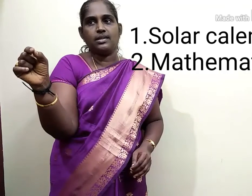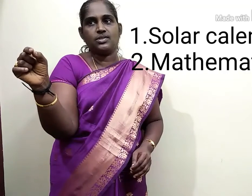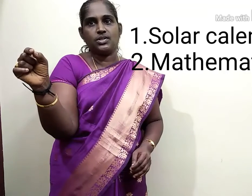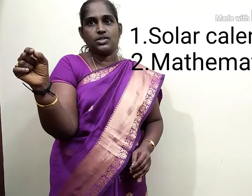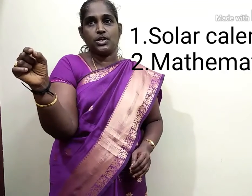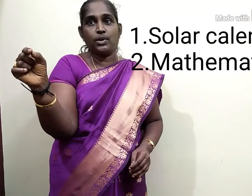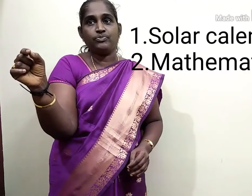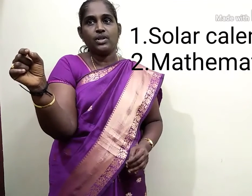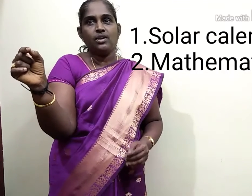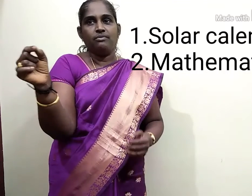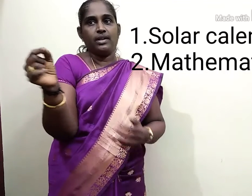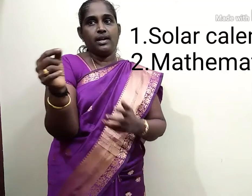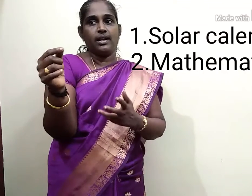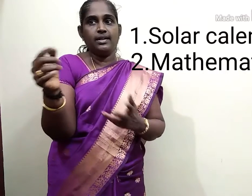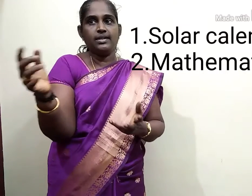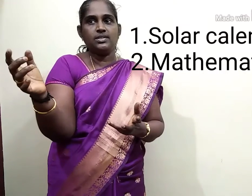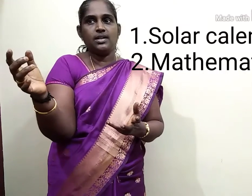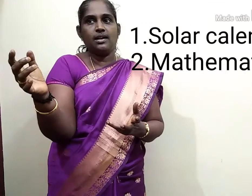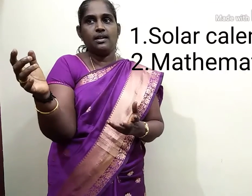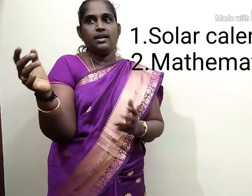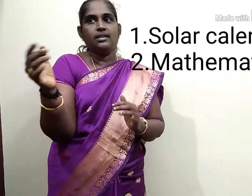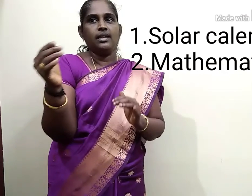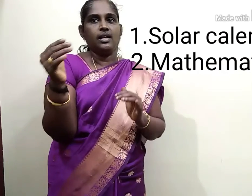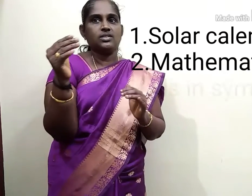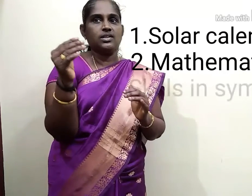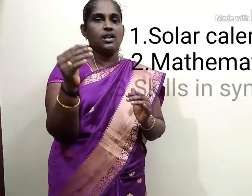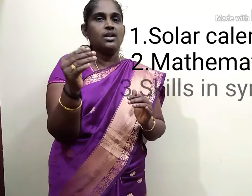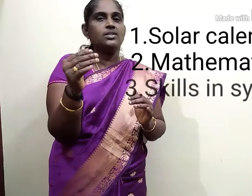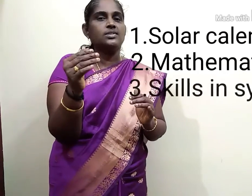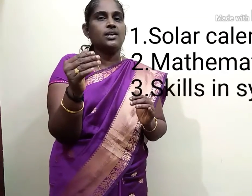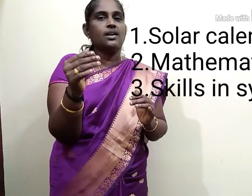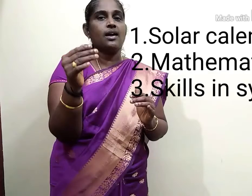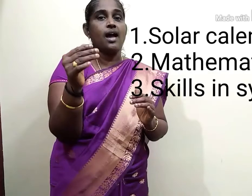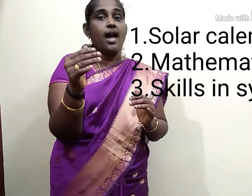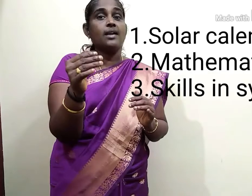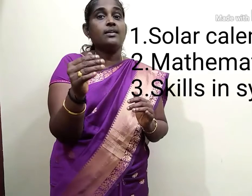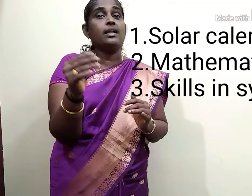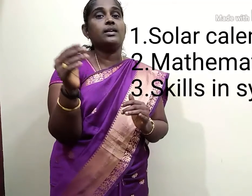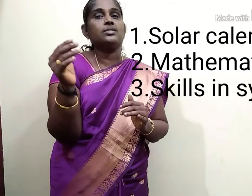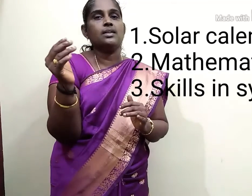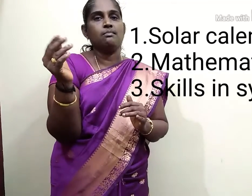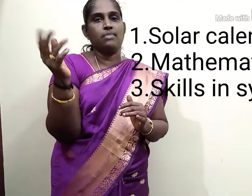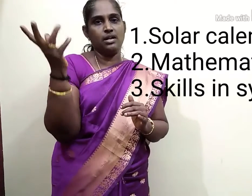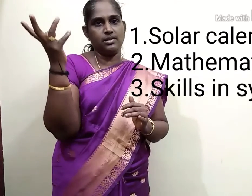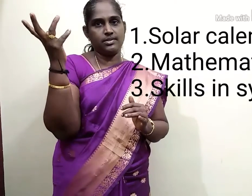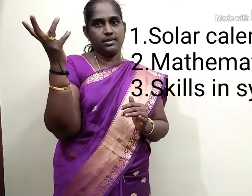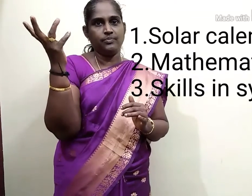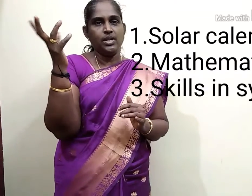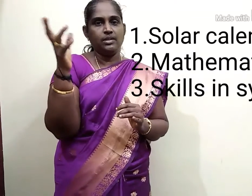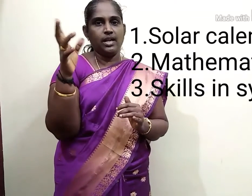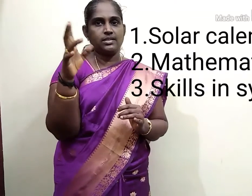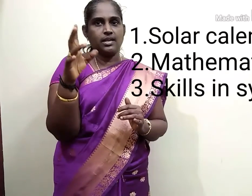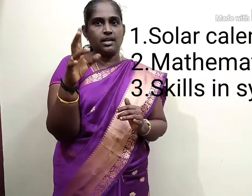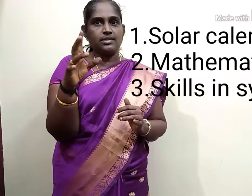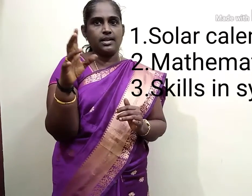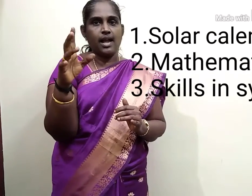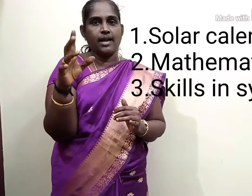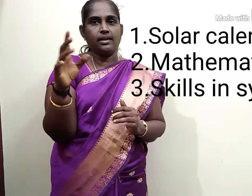writing system. We can understand their skills in handling symbols. Their skills in